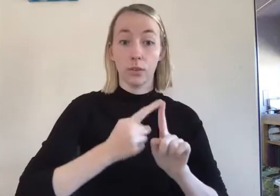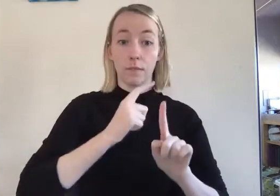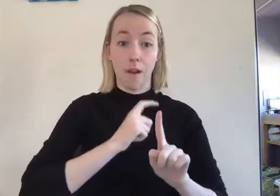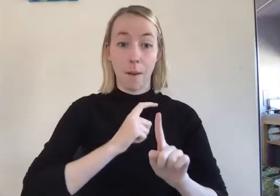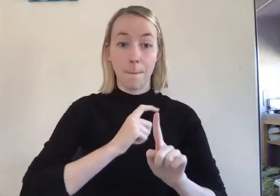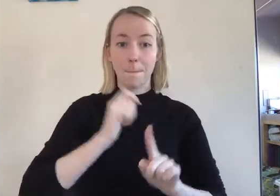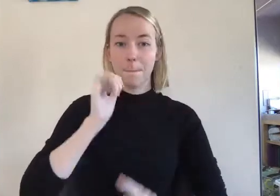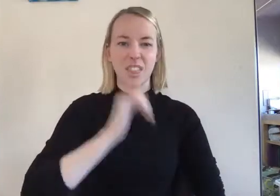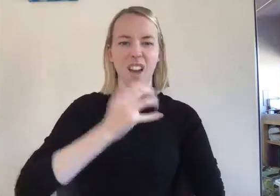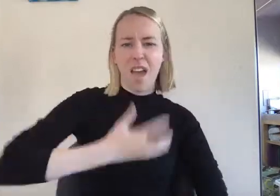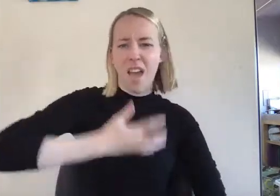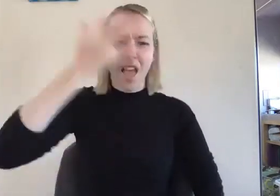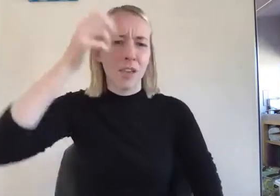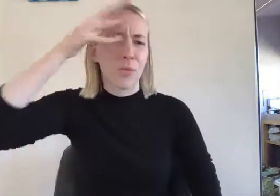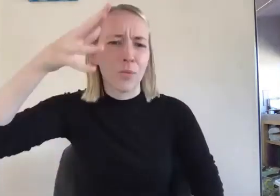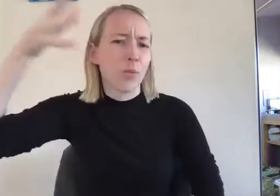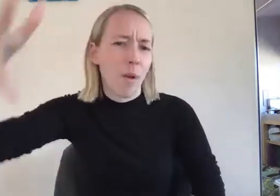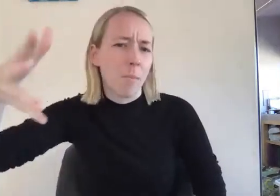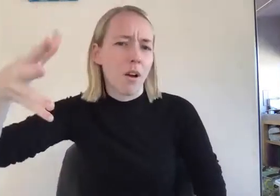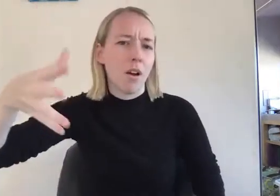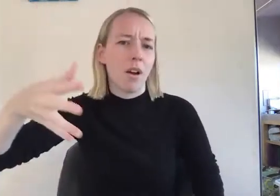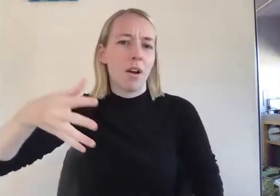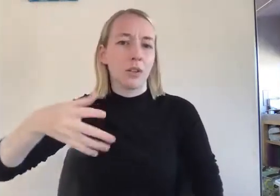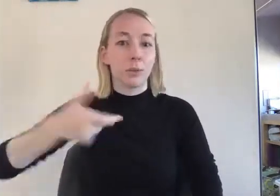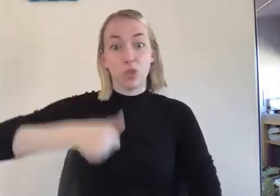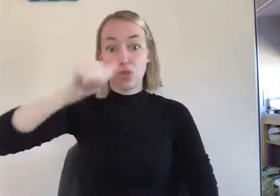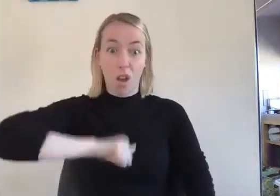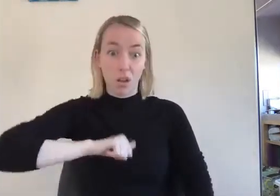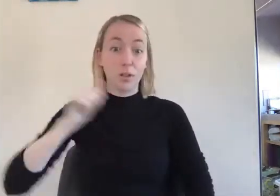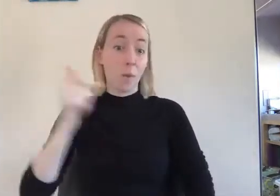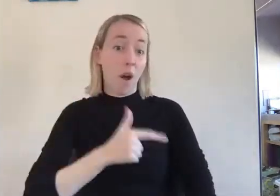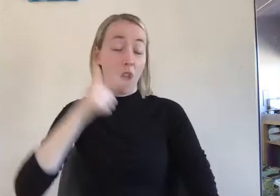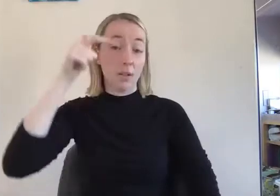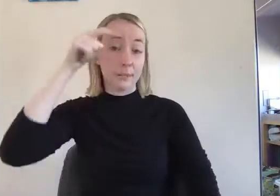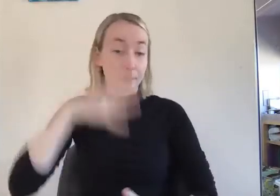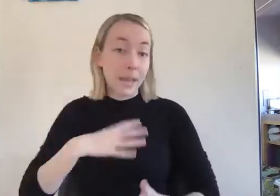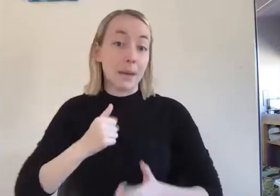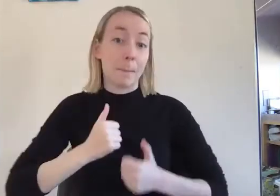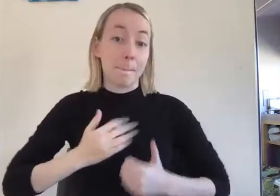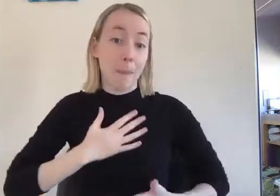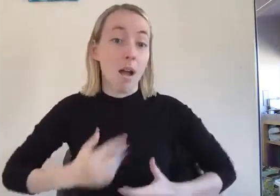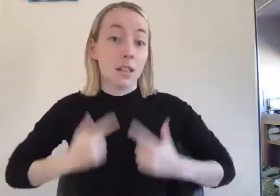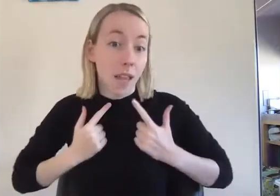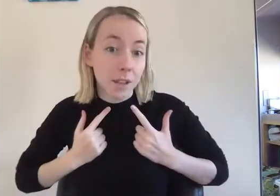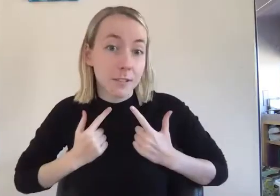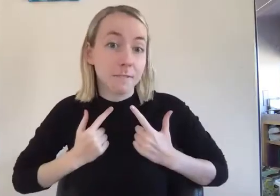after the angry grandpa figure who was the drunk. So all the men that were chosen after